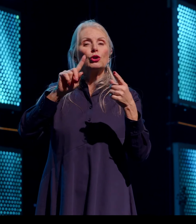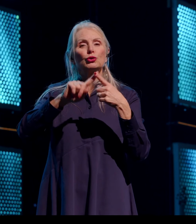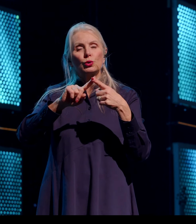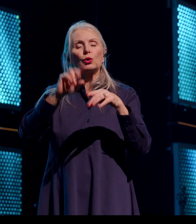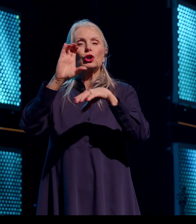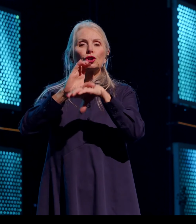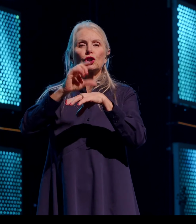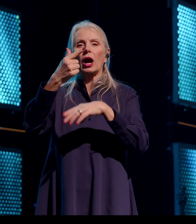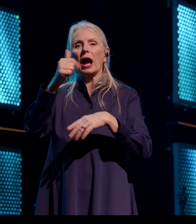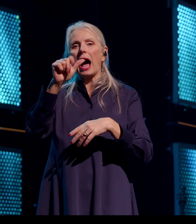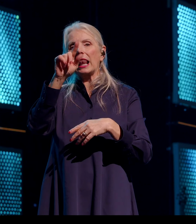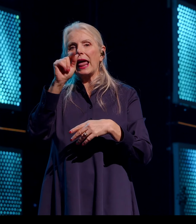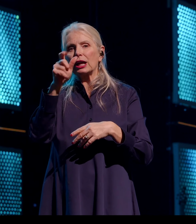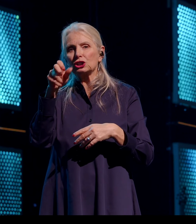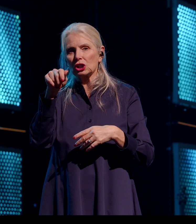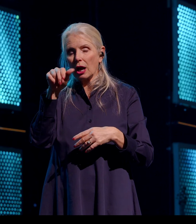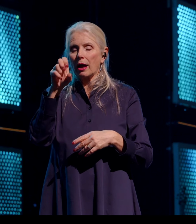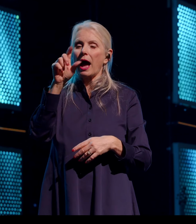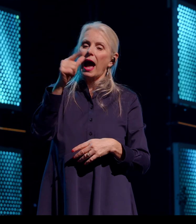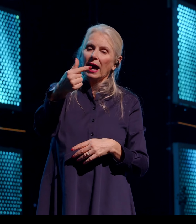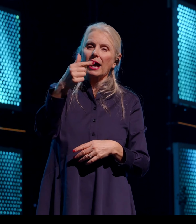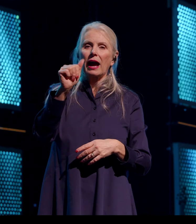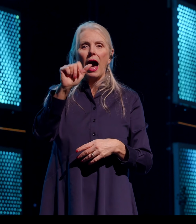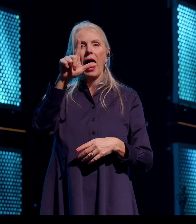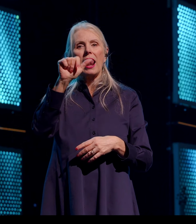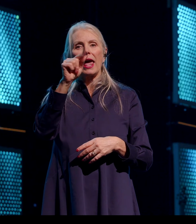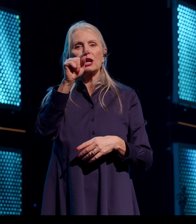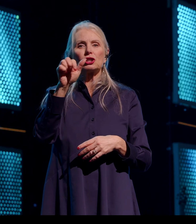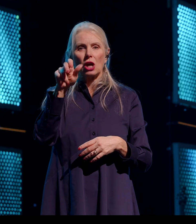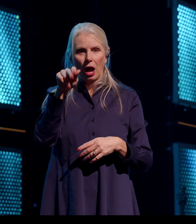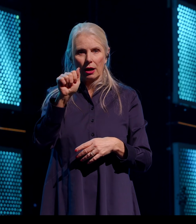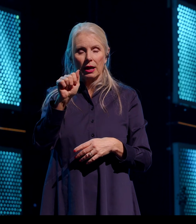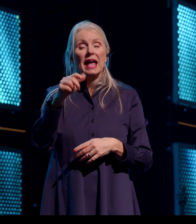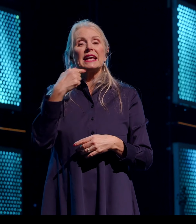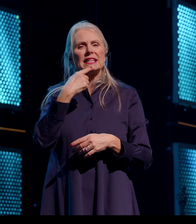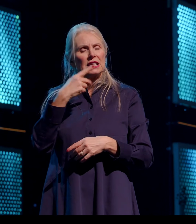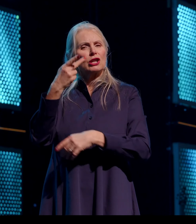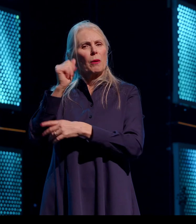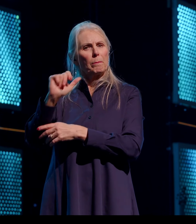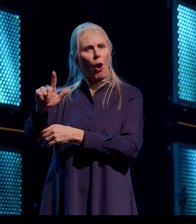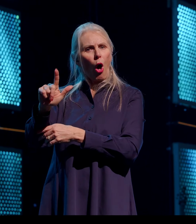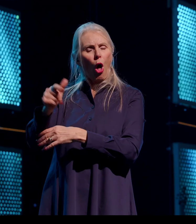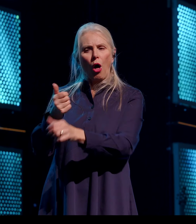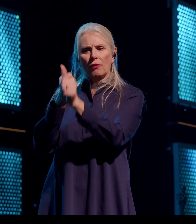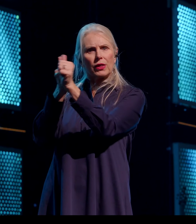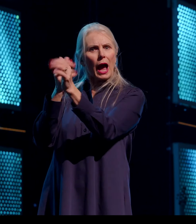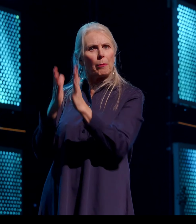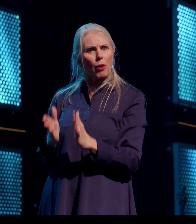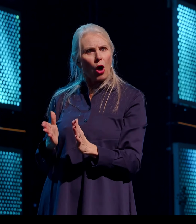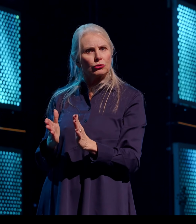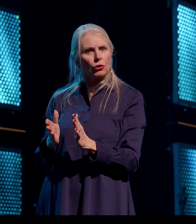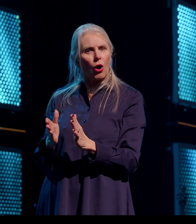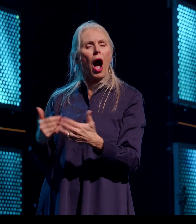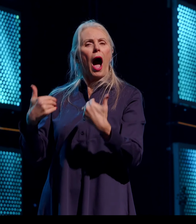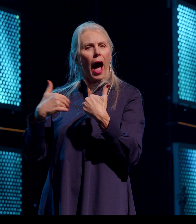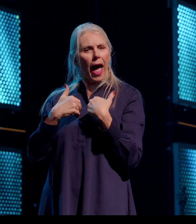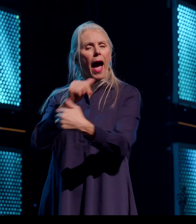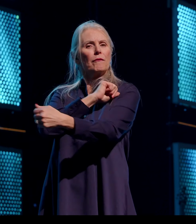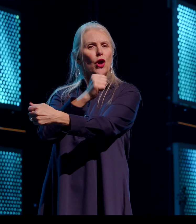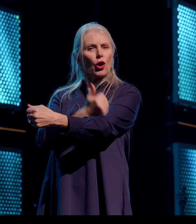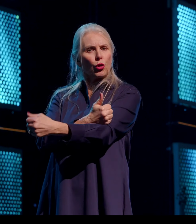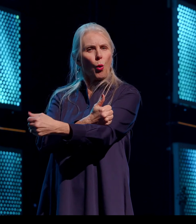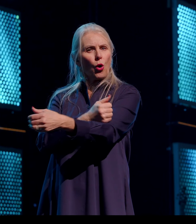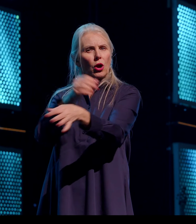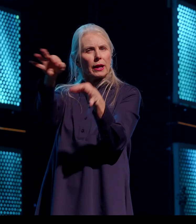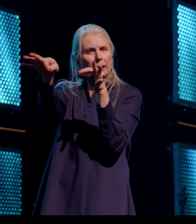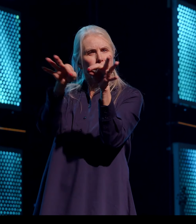Paul, apostle of Christ Jesus, I have the authority to speak words of truth here. Interesting, as he talks to